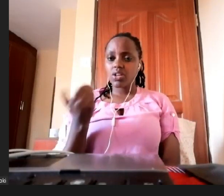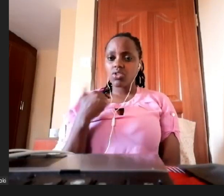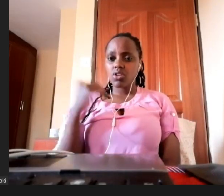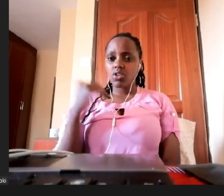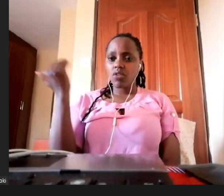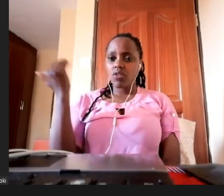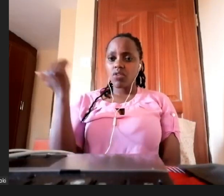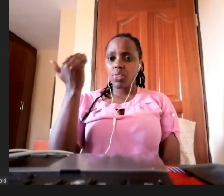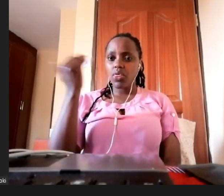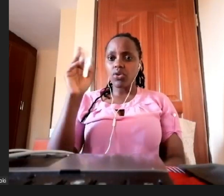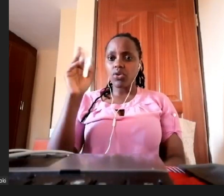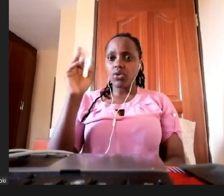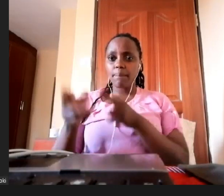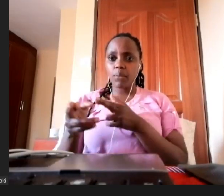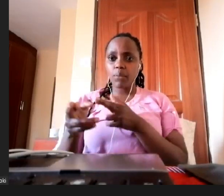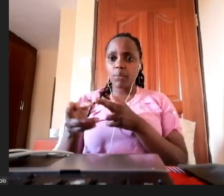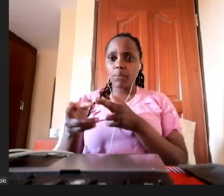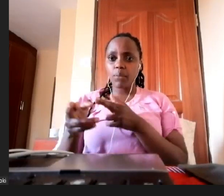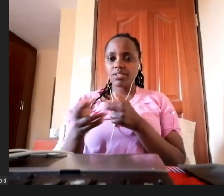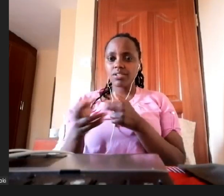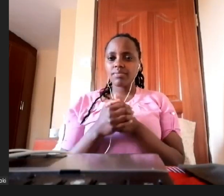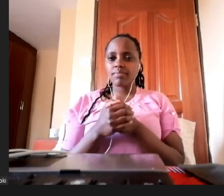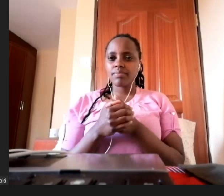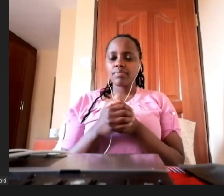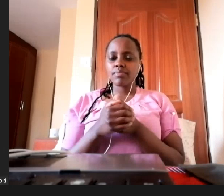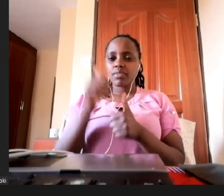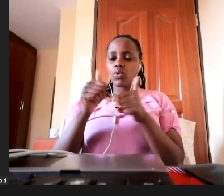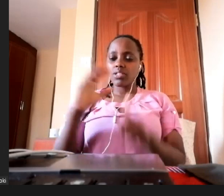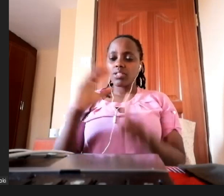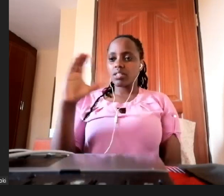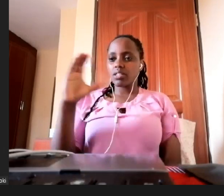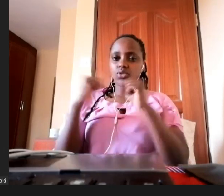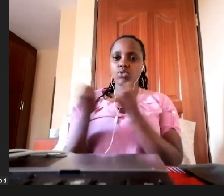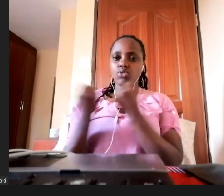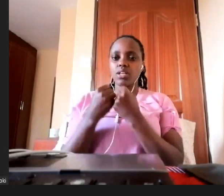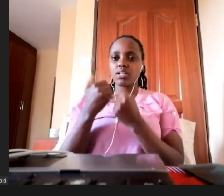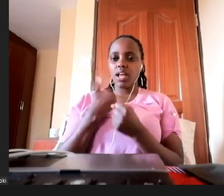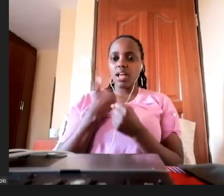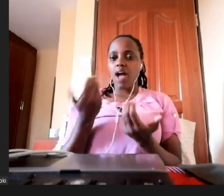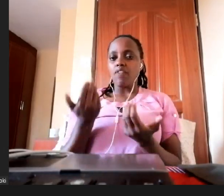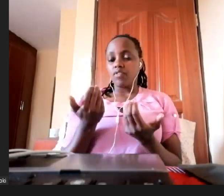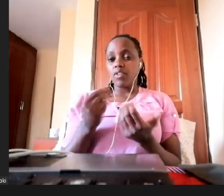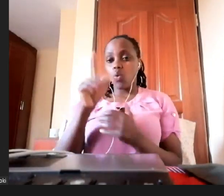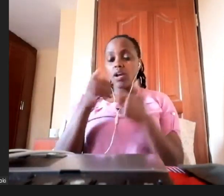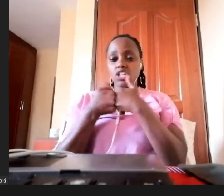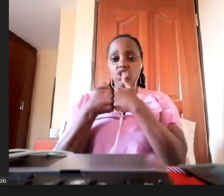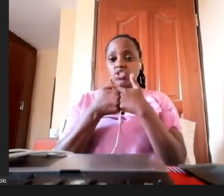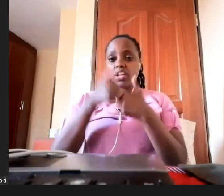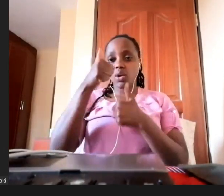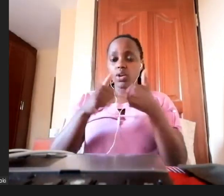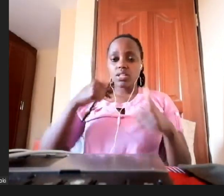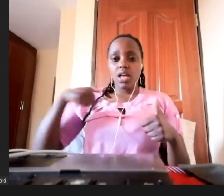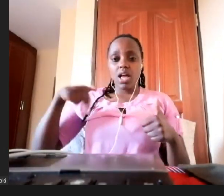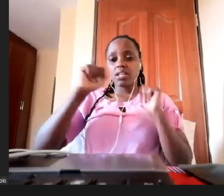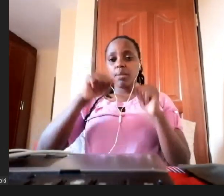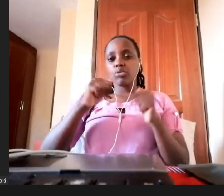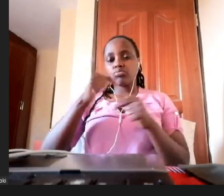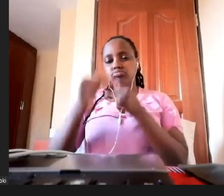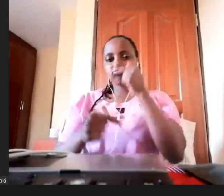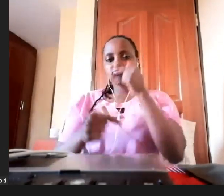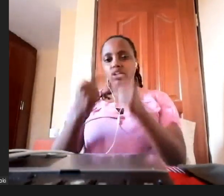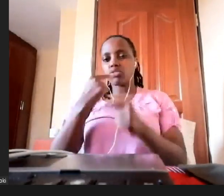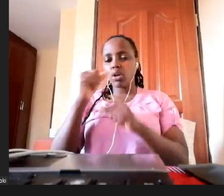report that civil society organizations have combined. This is one of the challenges which we may keep